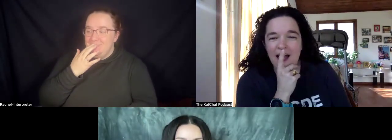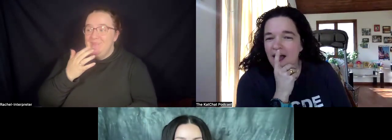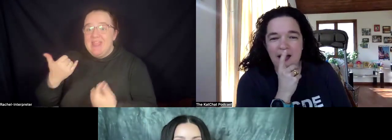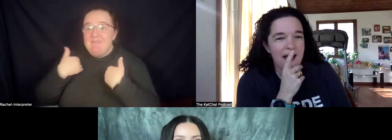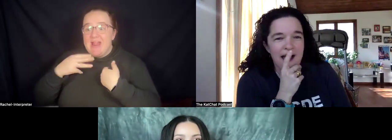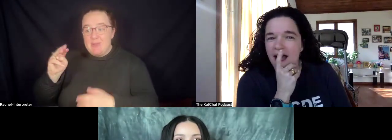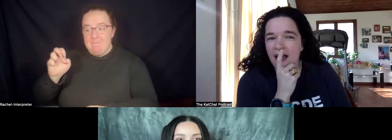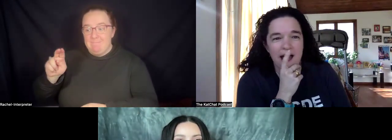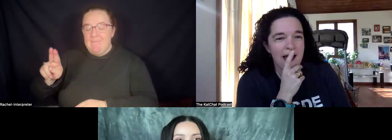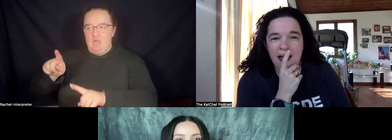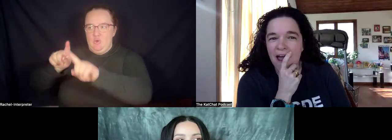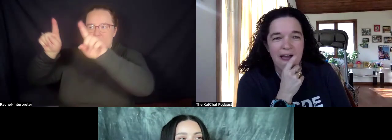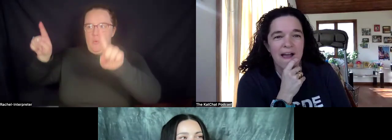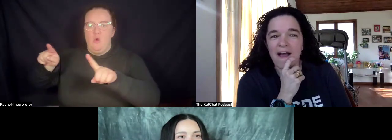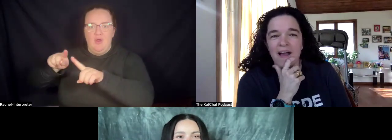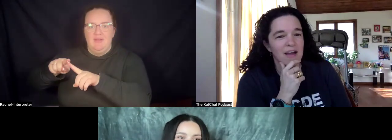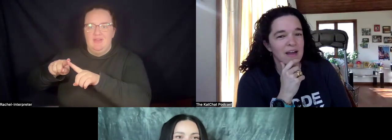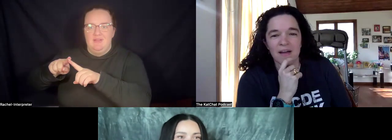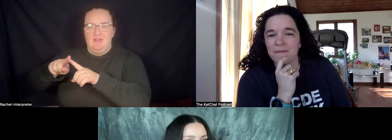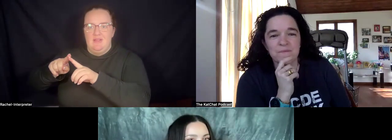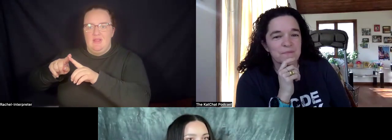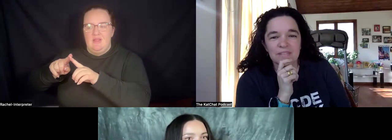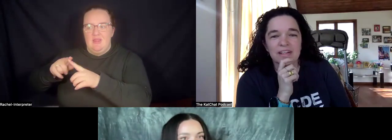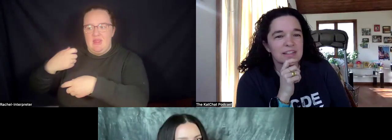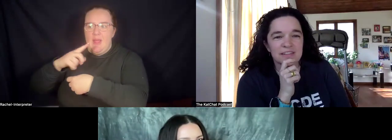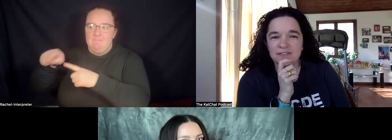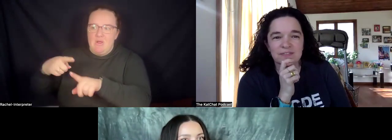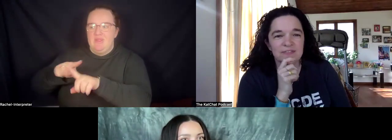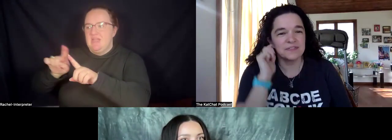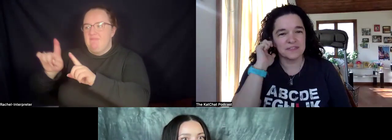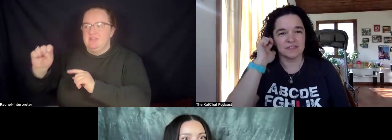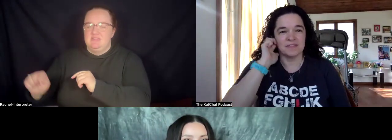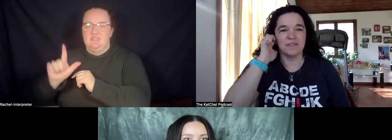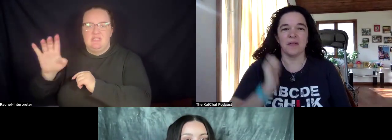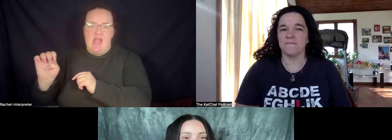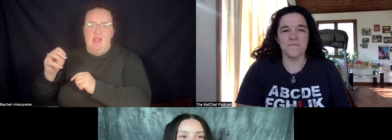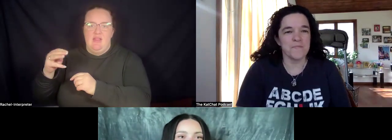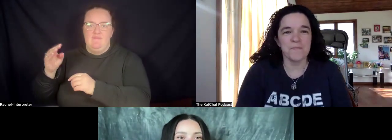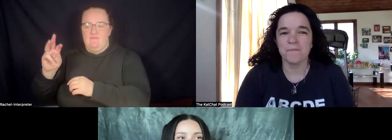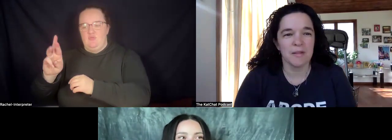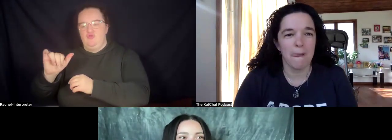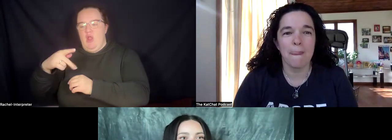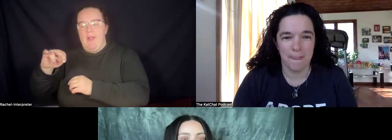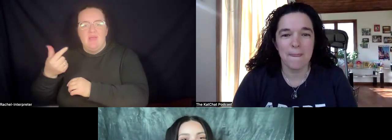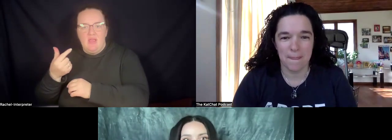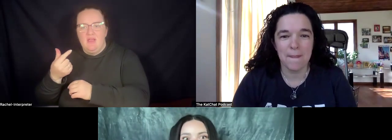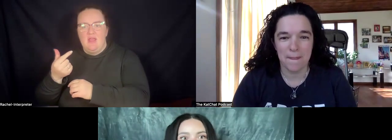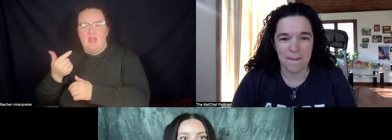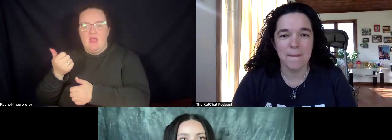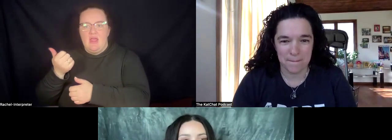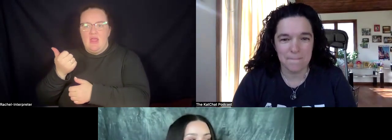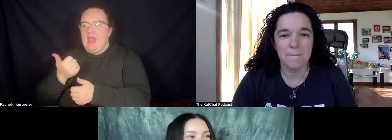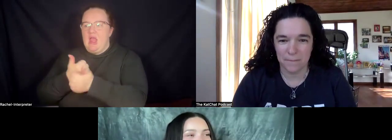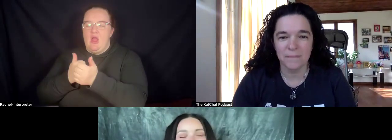menu board that they had made about the different wrapping styles that they could do, and they all had a play